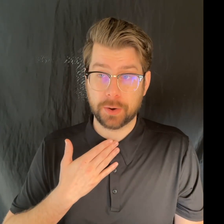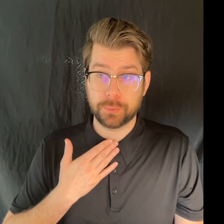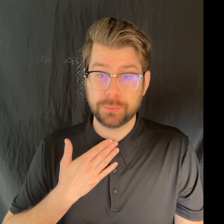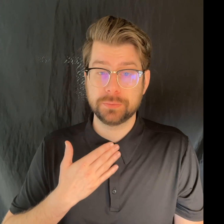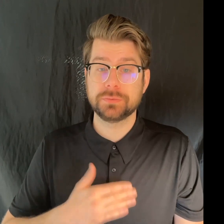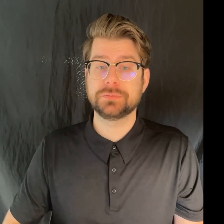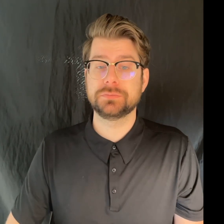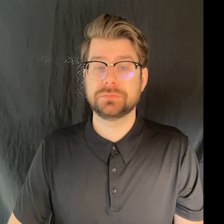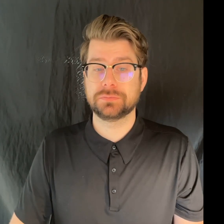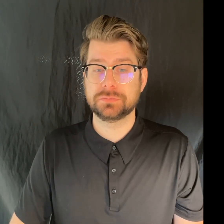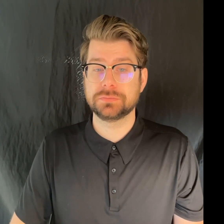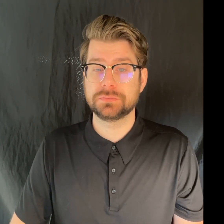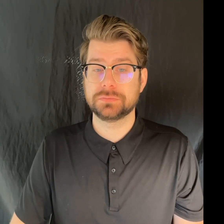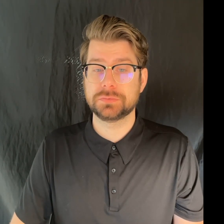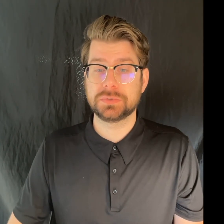cow,